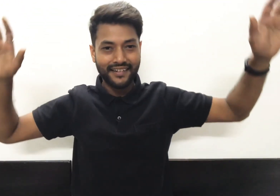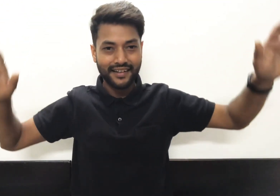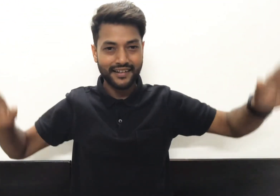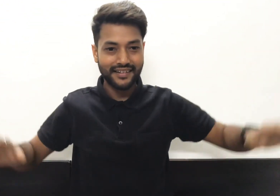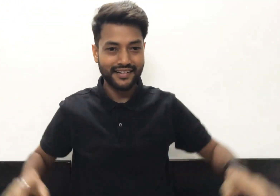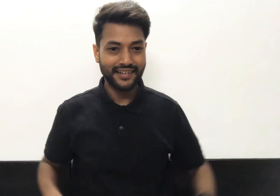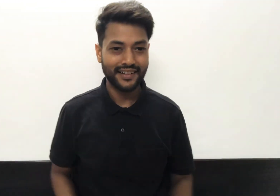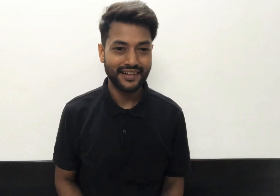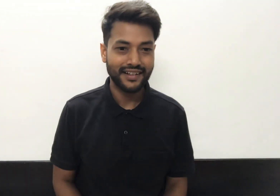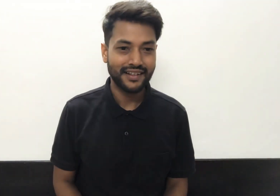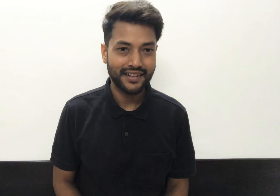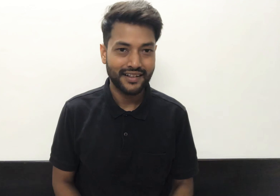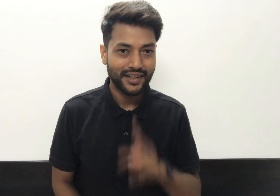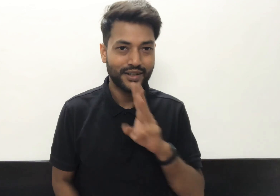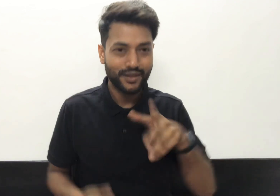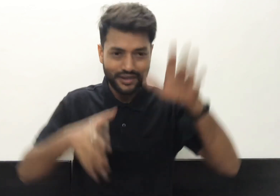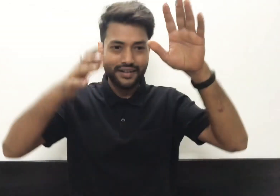They put water on another guy, "Shambho!"